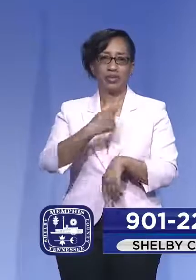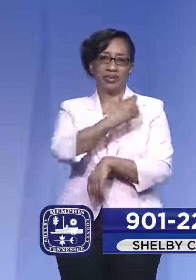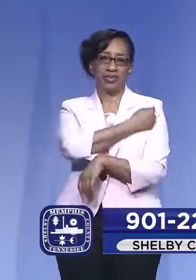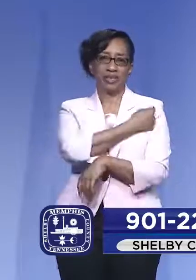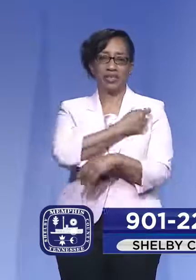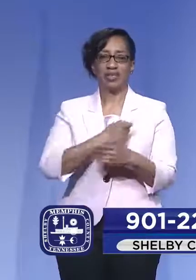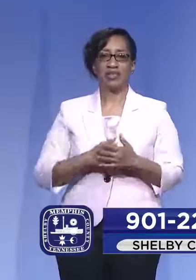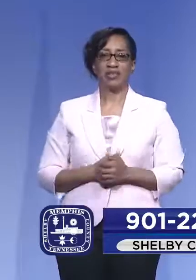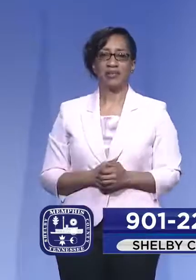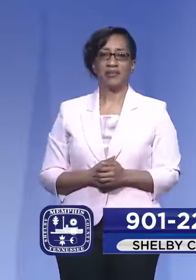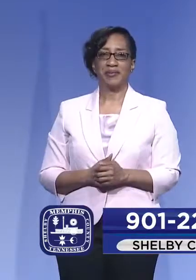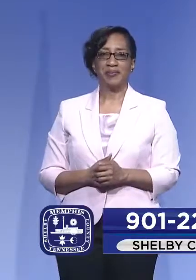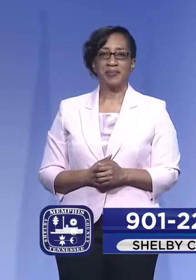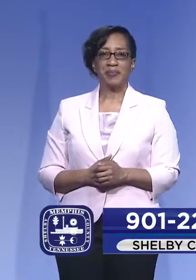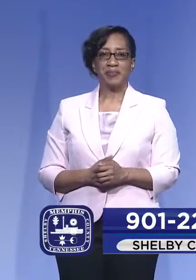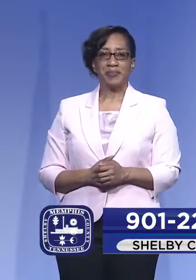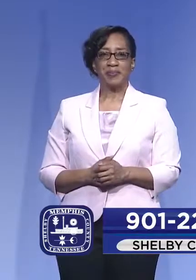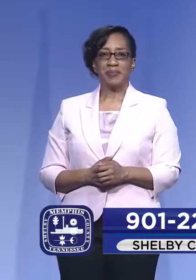vaccination.